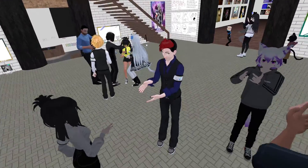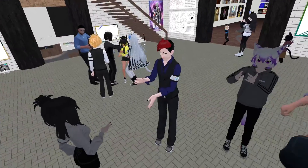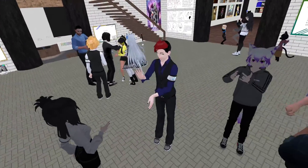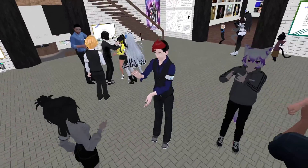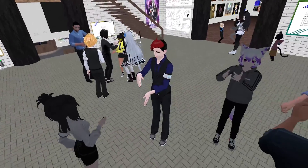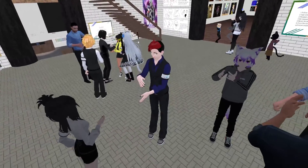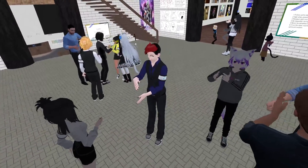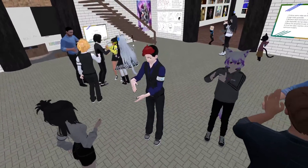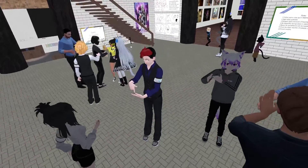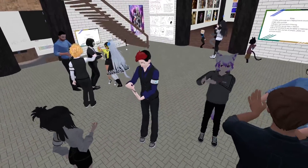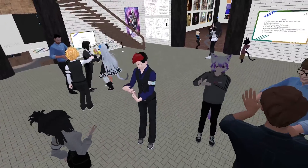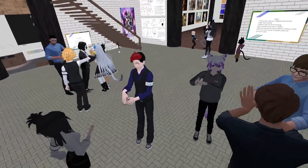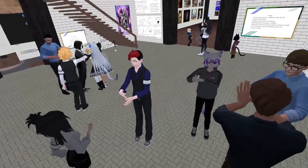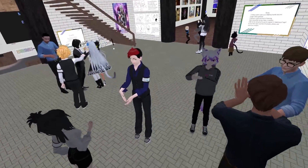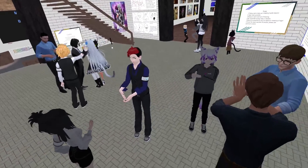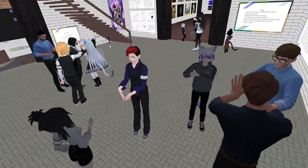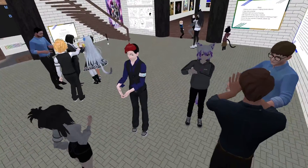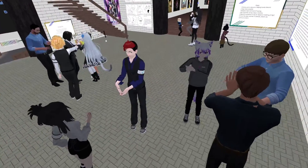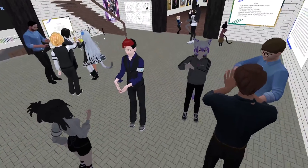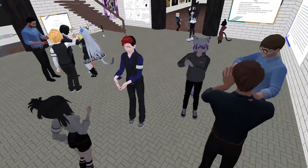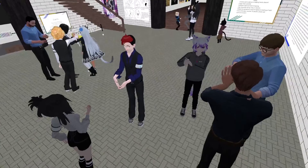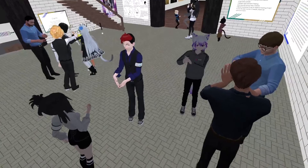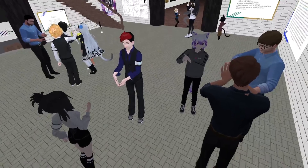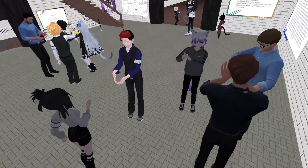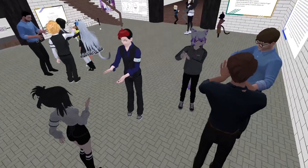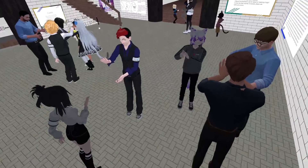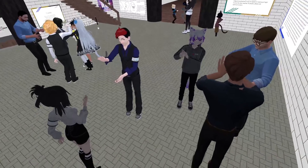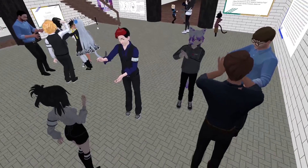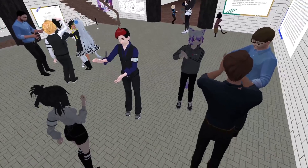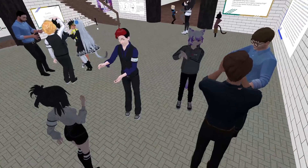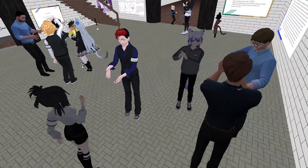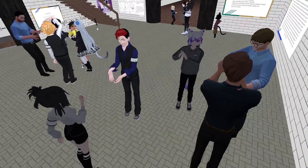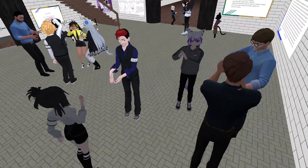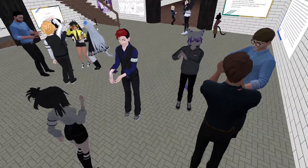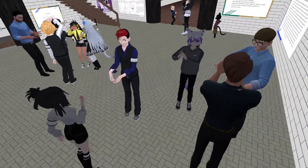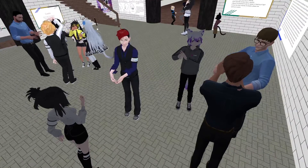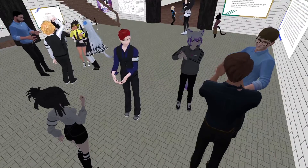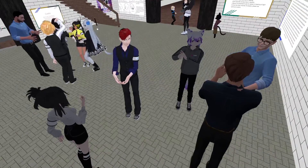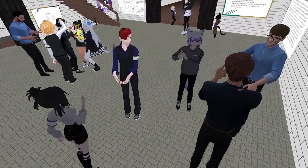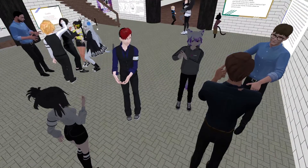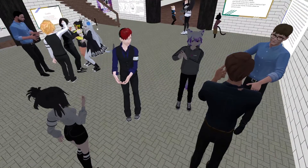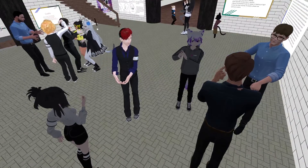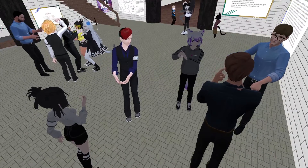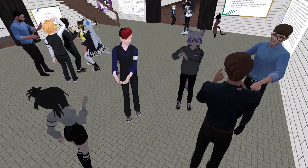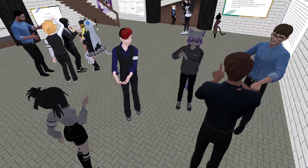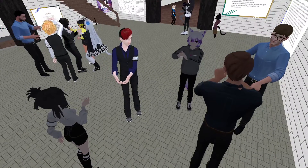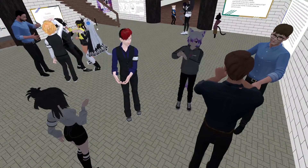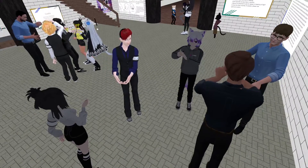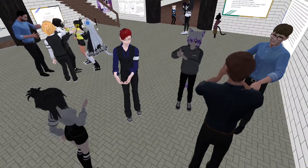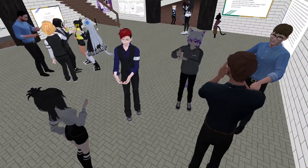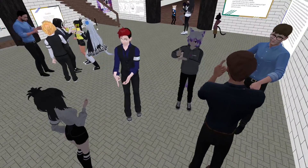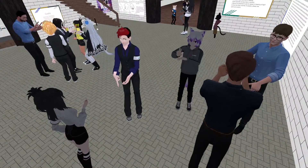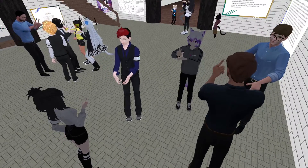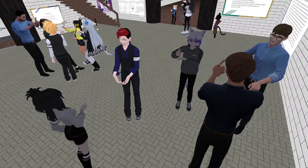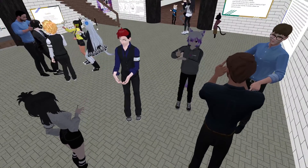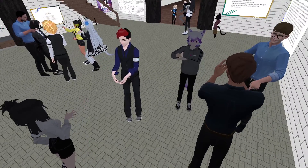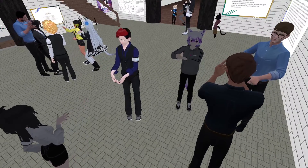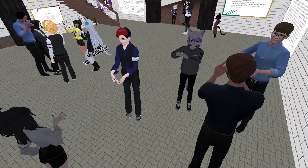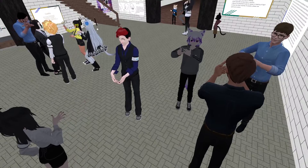They had hand Finger tracking, but like angles their entire rest of their body didn't kind move, but their of hands. crossing my fingers right now, but Yeah, teachers I'll over there, test the that ones more that out. did the